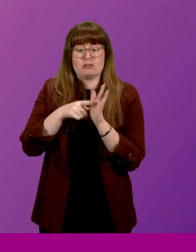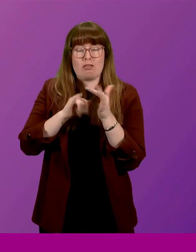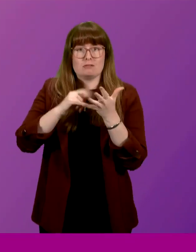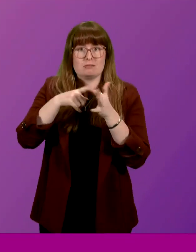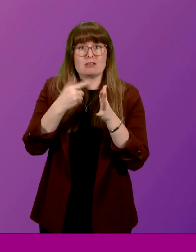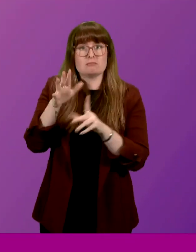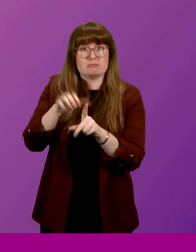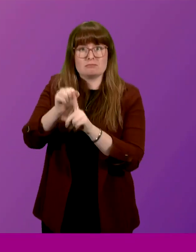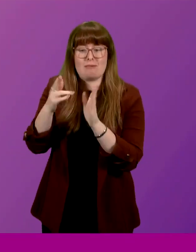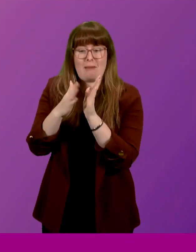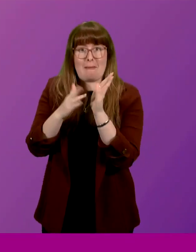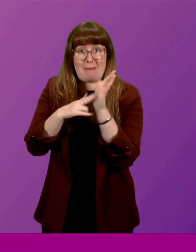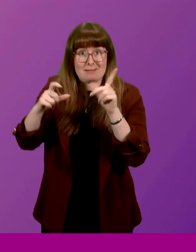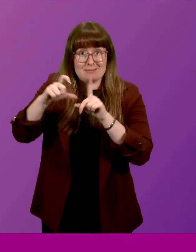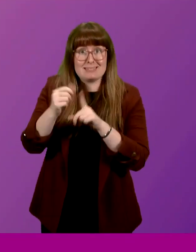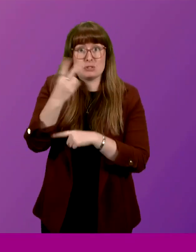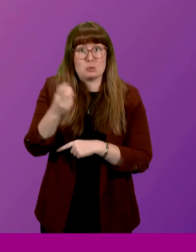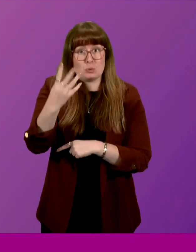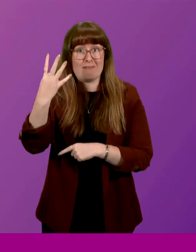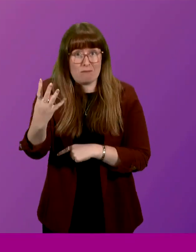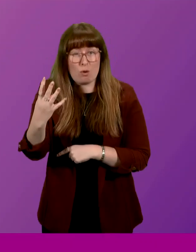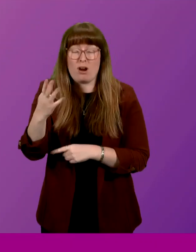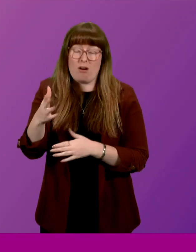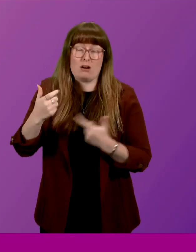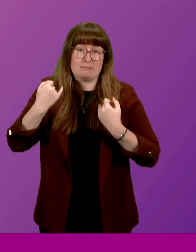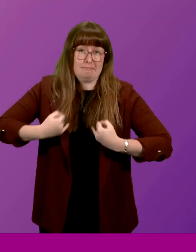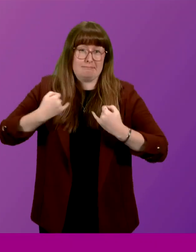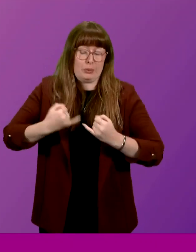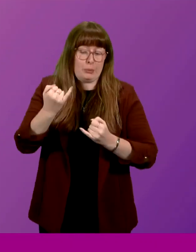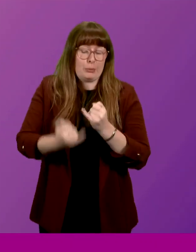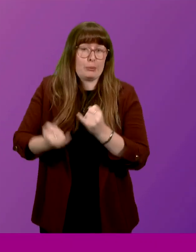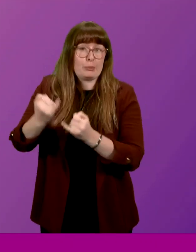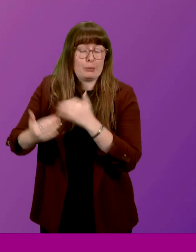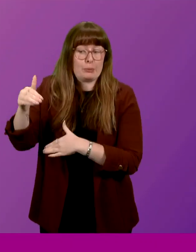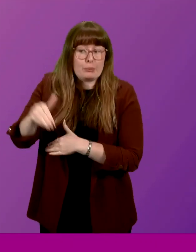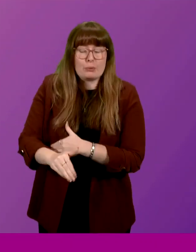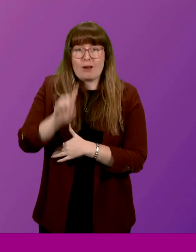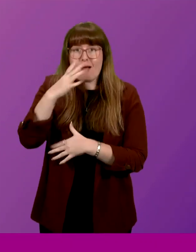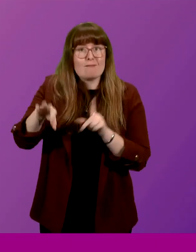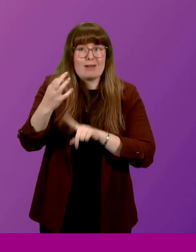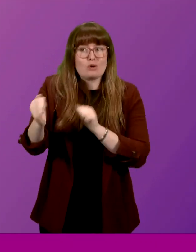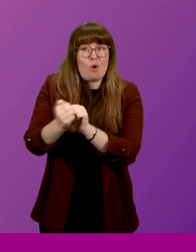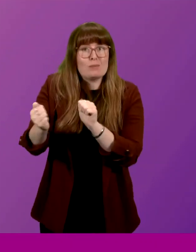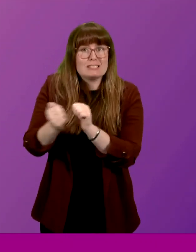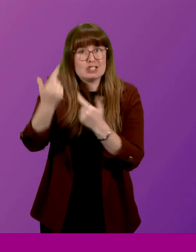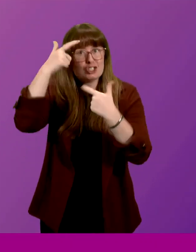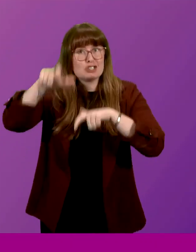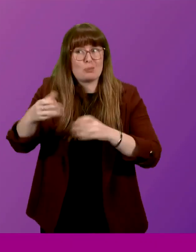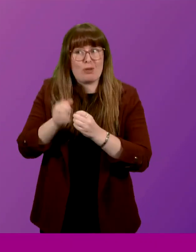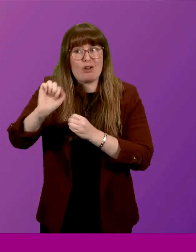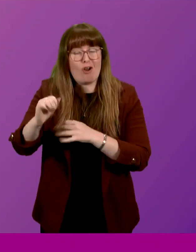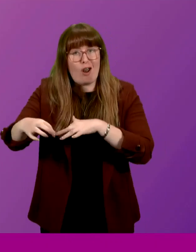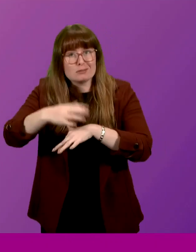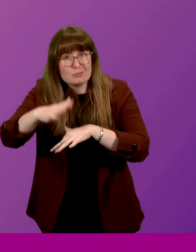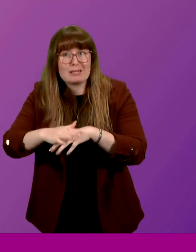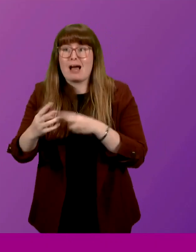in 2024. With her condition now worryingly deteriorating, finds herself in wholly unsuitable accommodation with her husband, who is a full-time carer, and